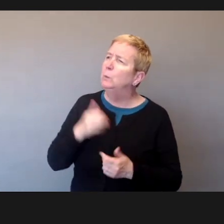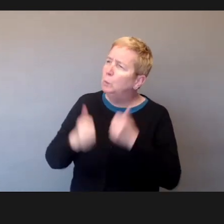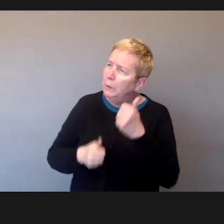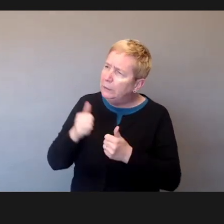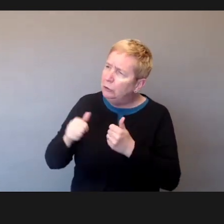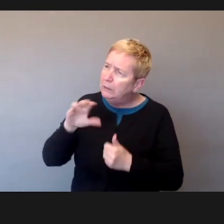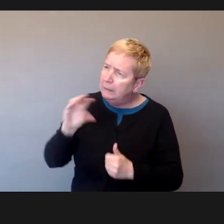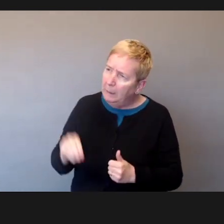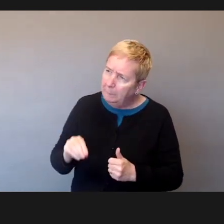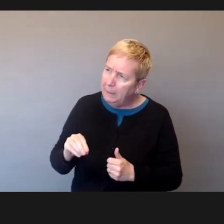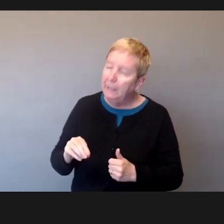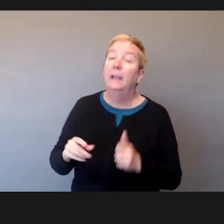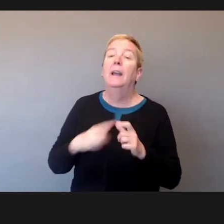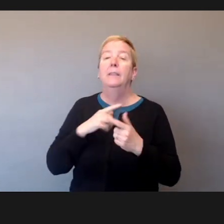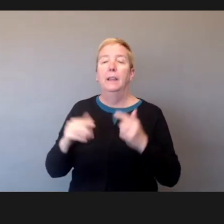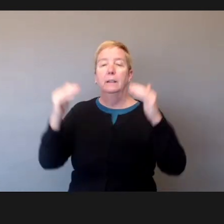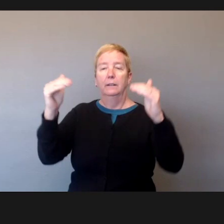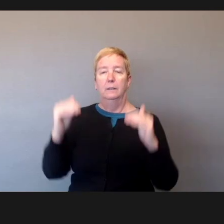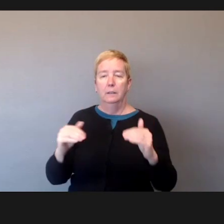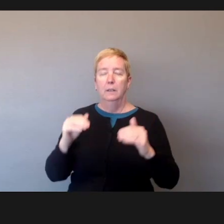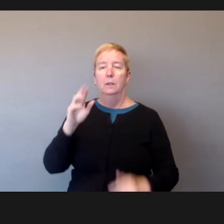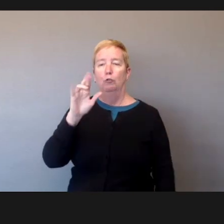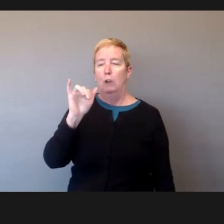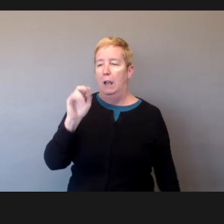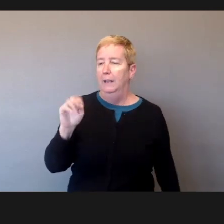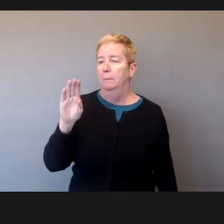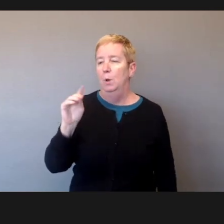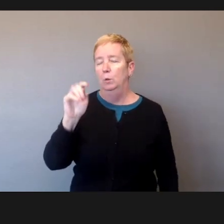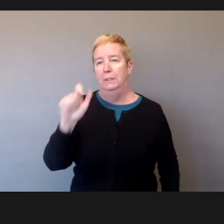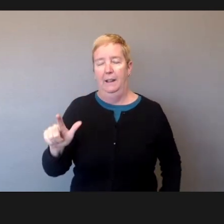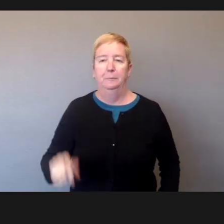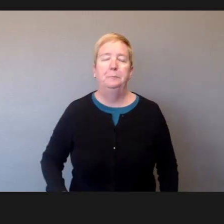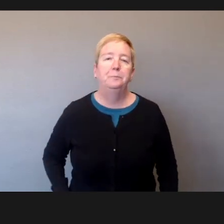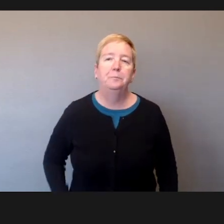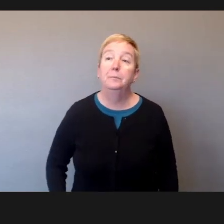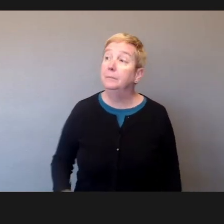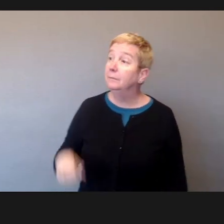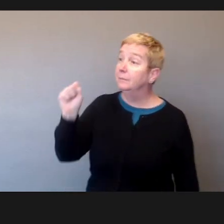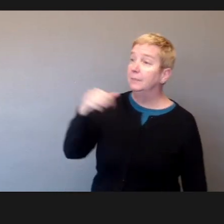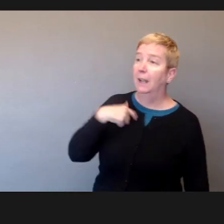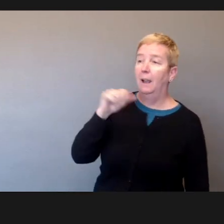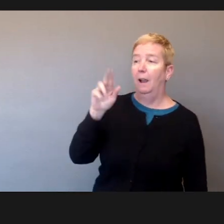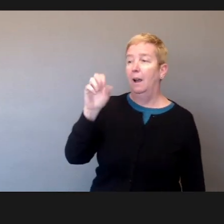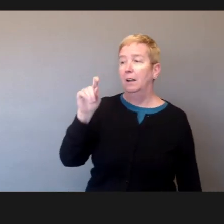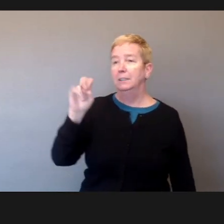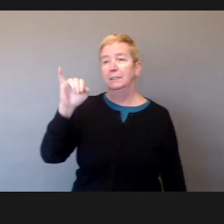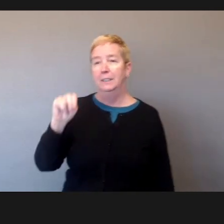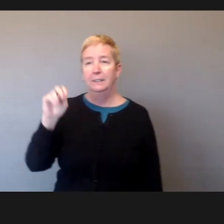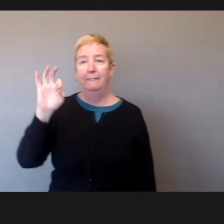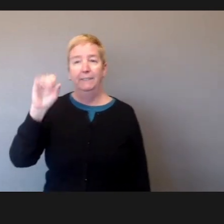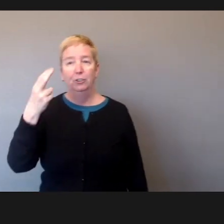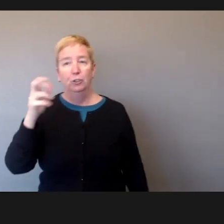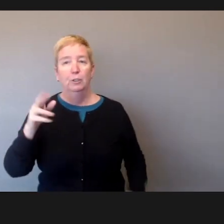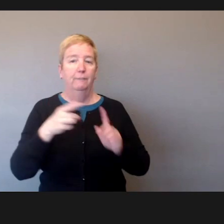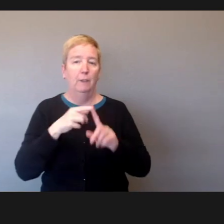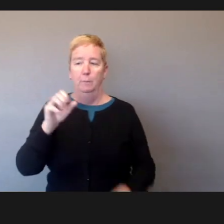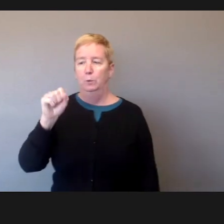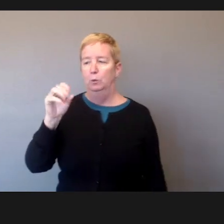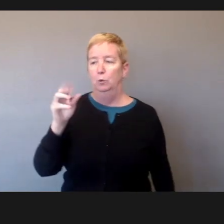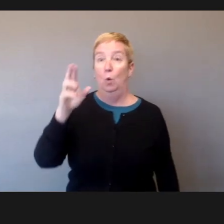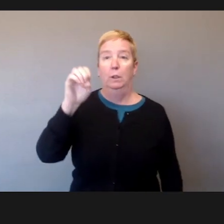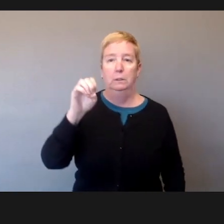to Brian Botel at the Albuquerque Journal. Yeah, thanks, Jody. This is Austin Fisher with Source New Mexico. Thank you, Dr.